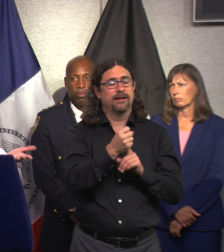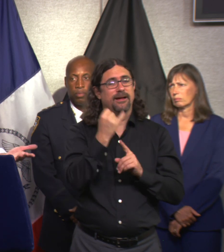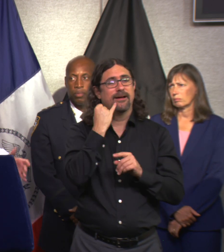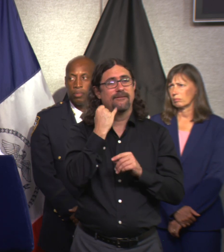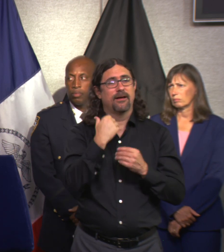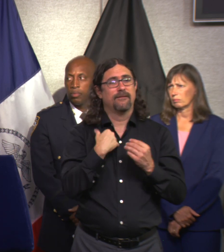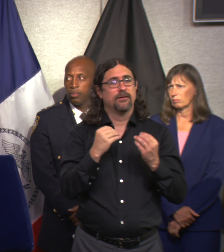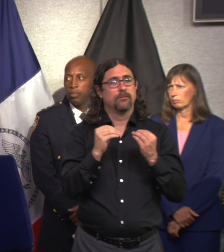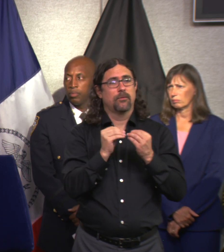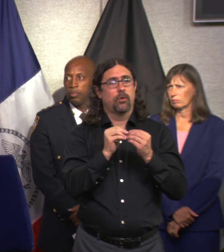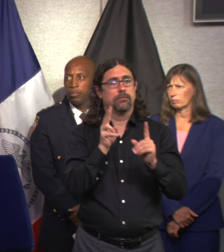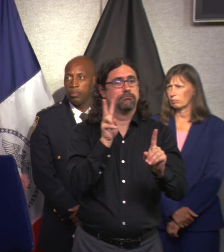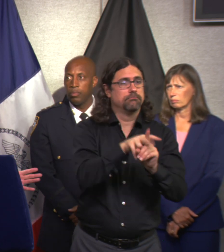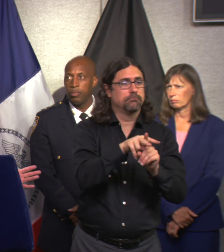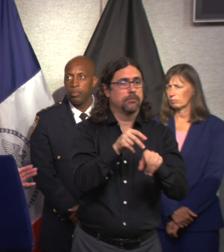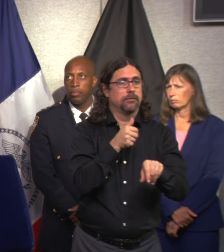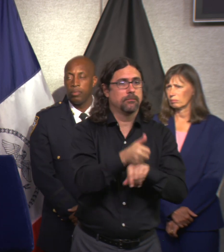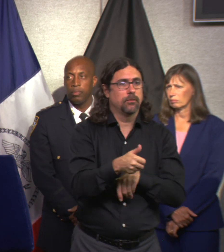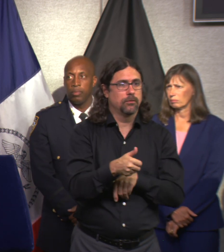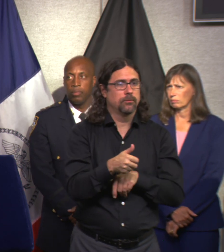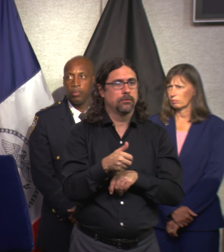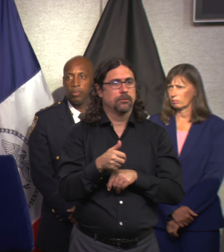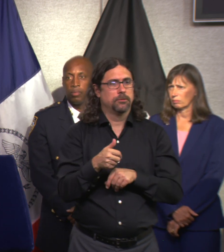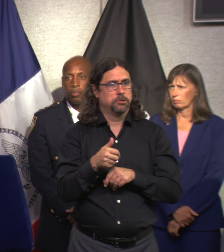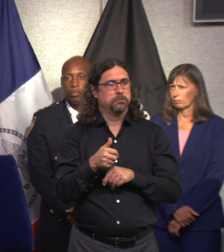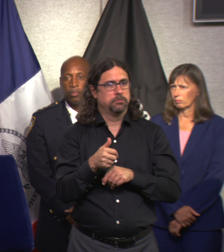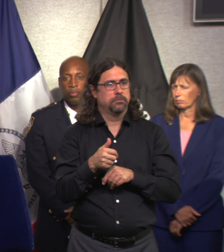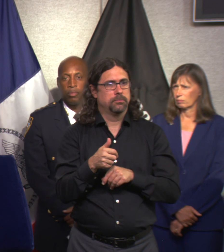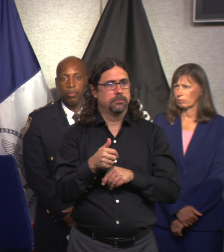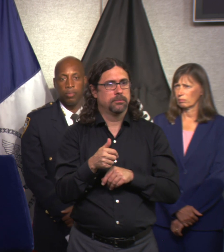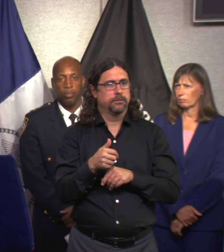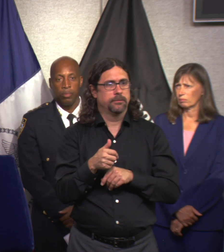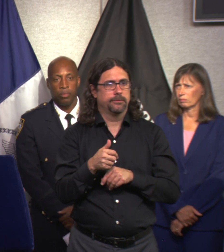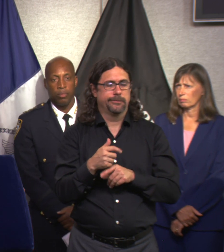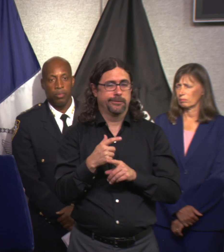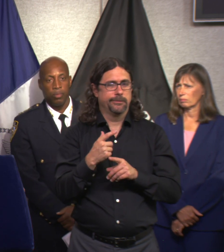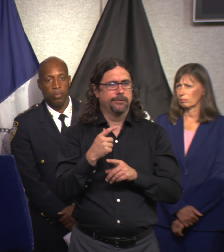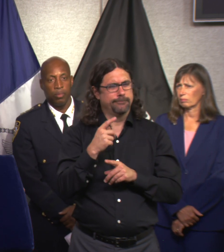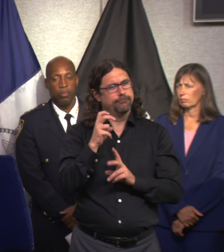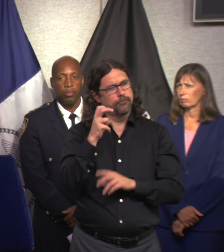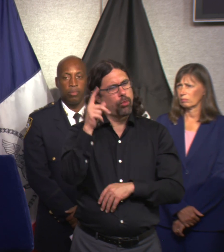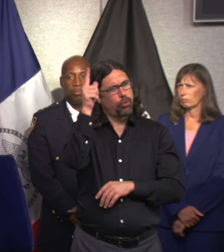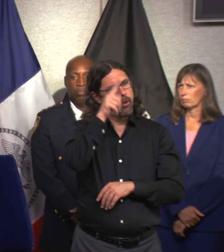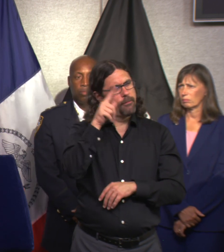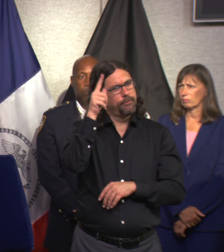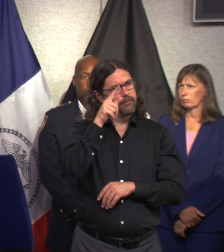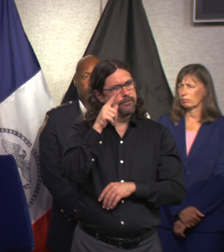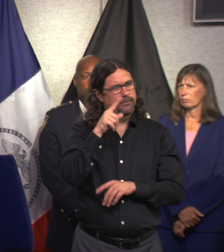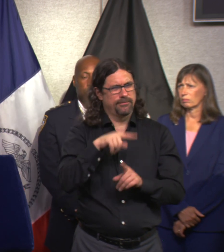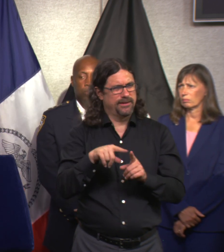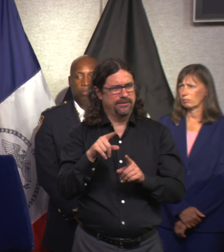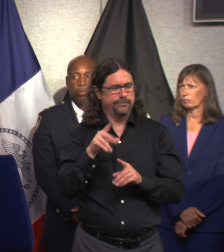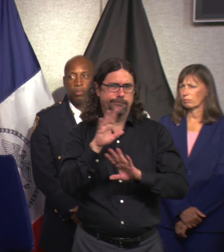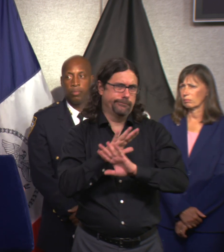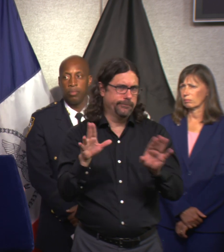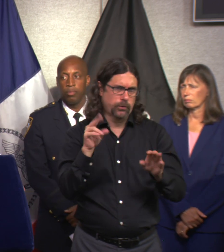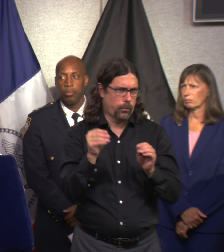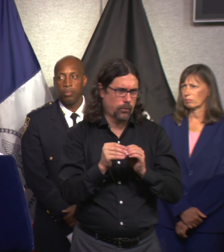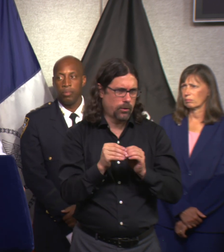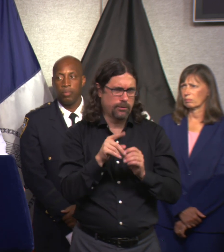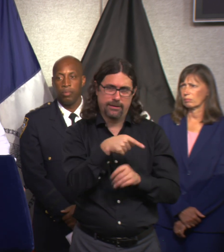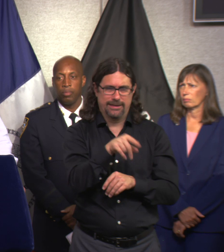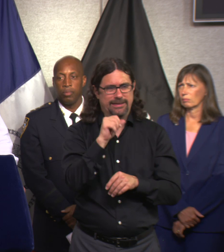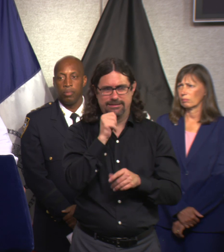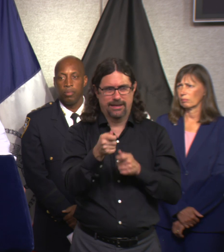that logic made sense. But it doesn't make sense anymore, seeing the way they've handled this and that we have no guarantees in the future. I have urged that there